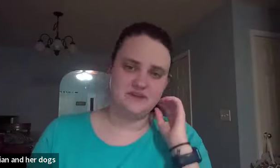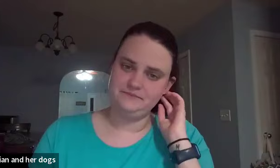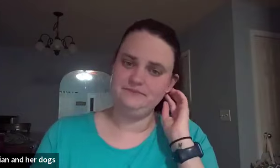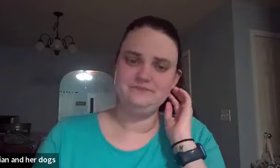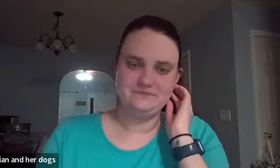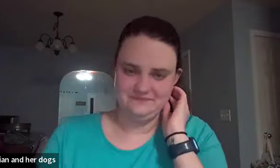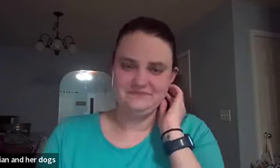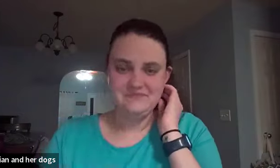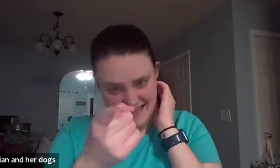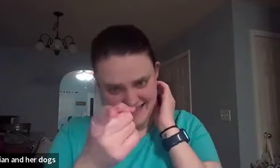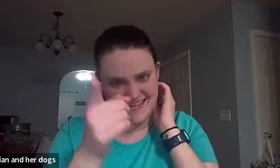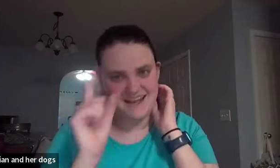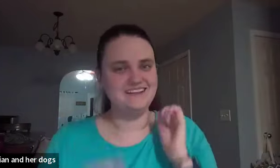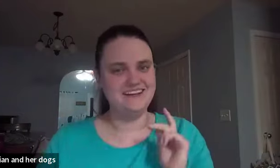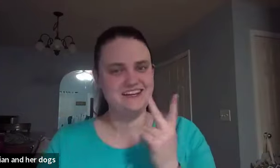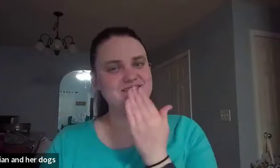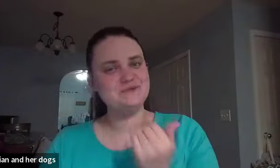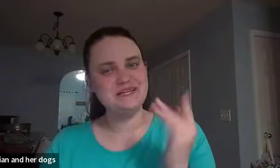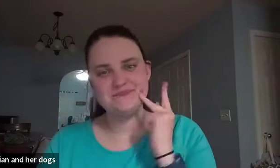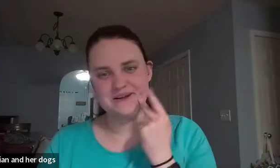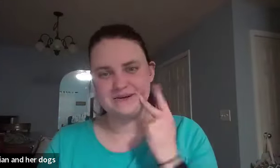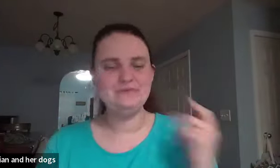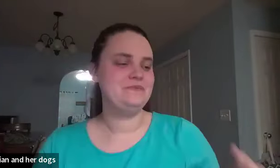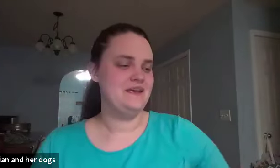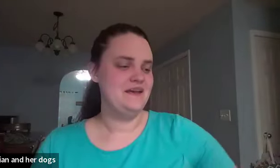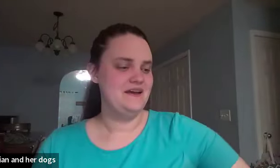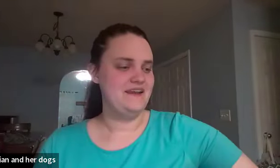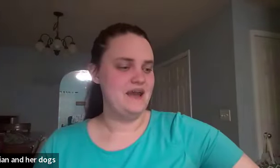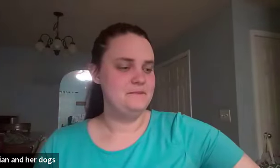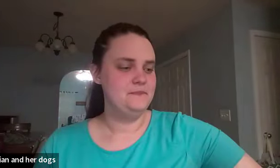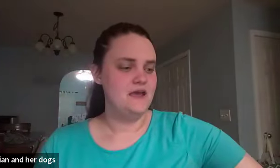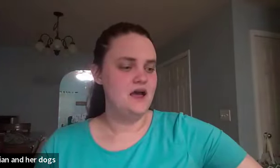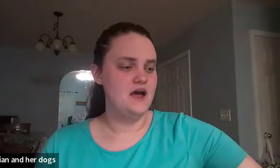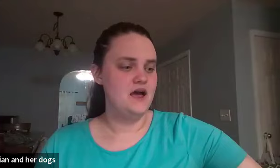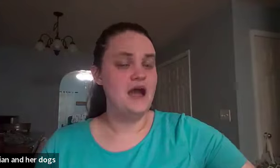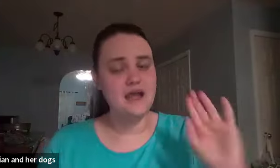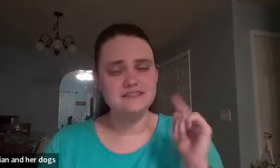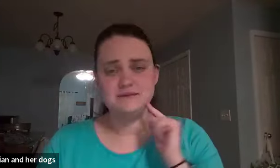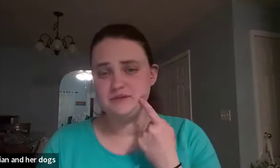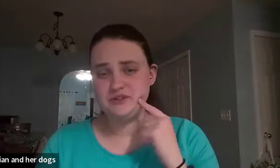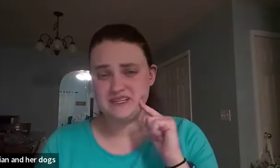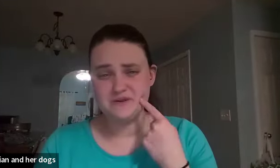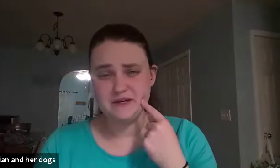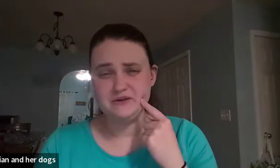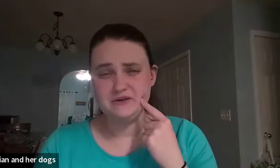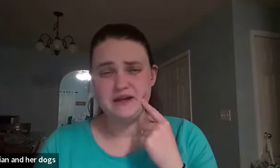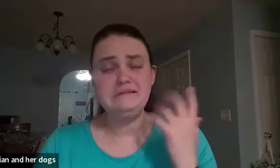of it. Exactly. There you go. Sweet pickle. Okay. I have seen some people do this for pickle as